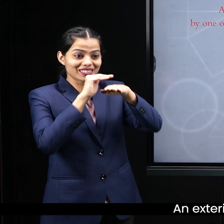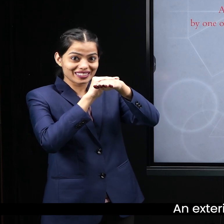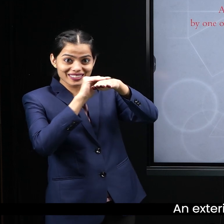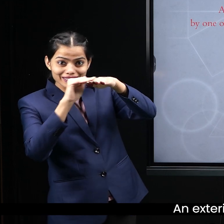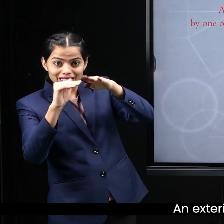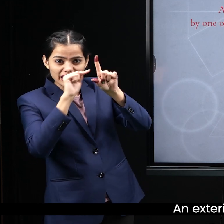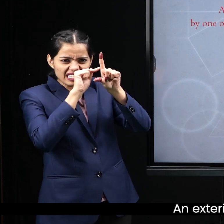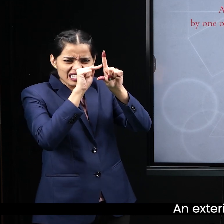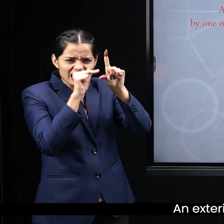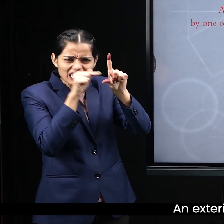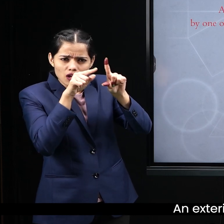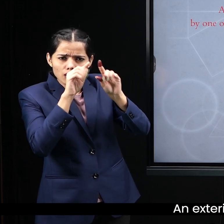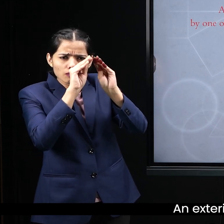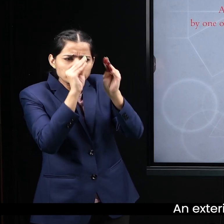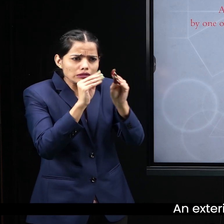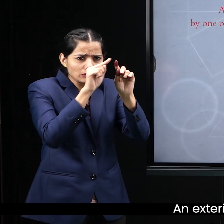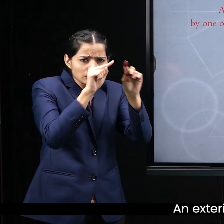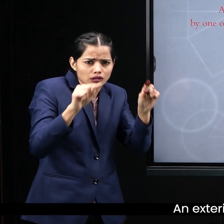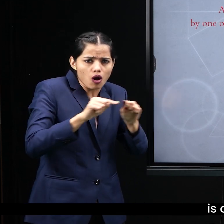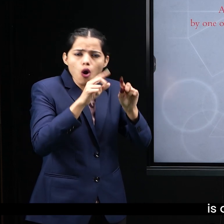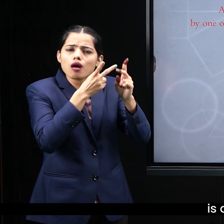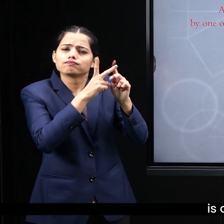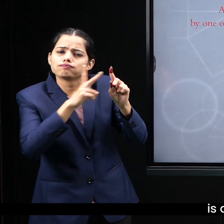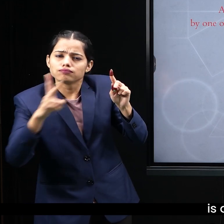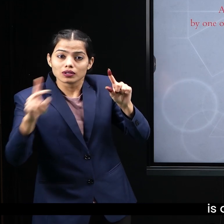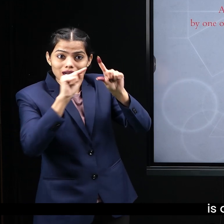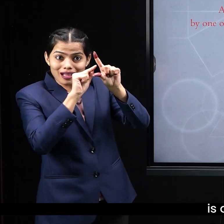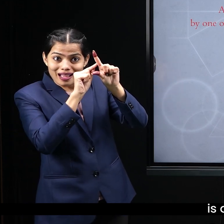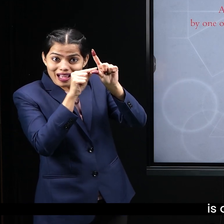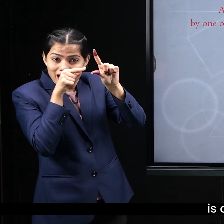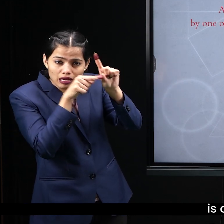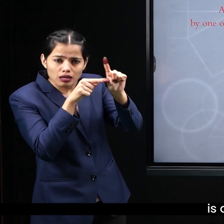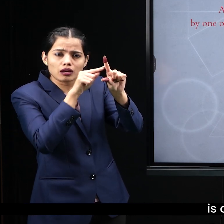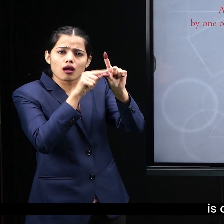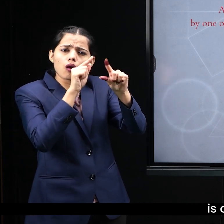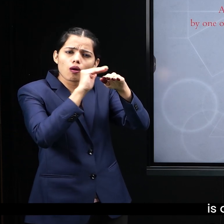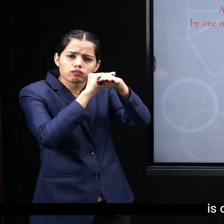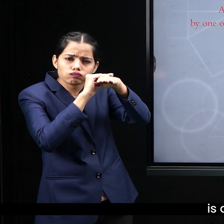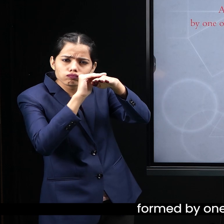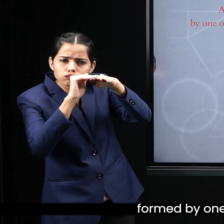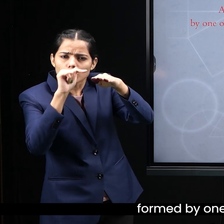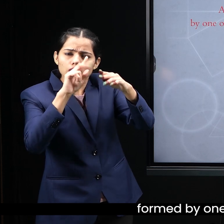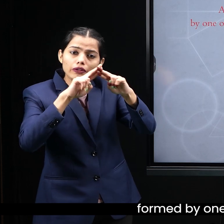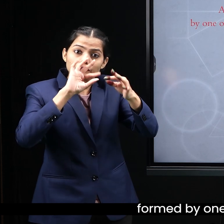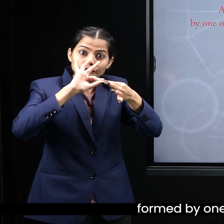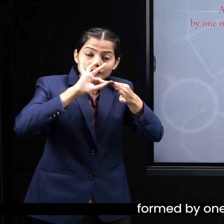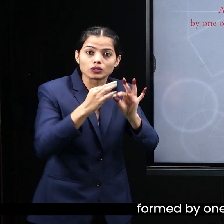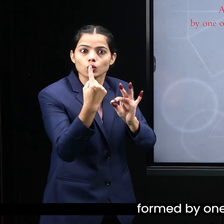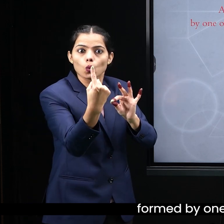An exterior angle of a quadrilateral is an angle in its exterior formed by one